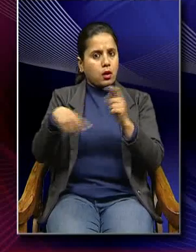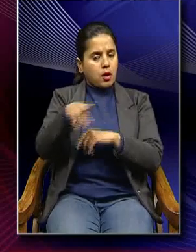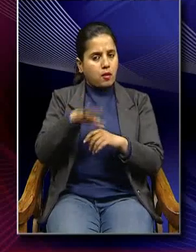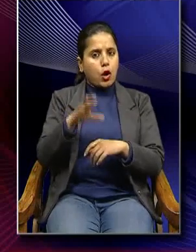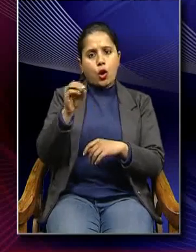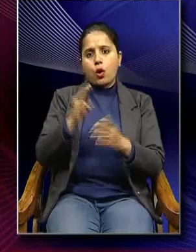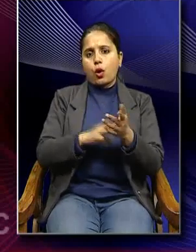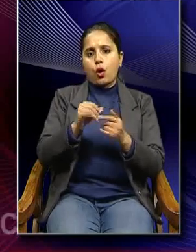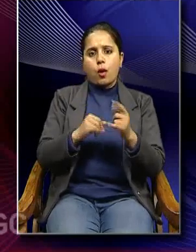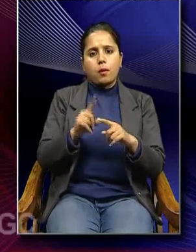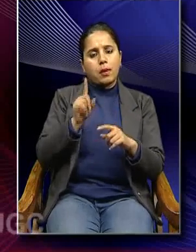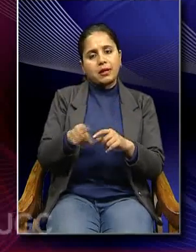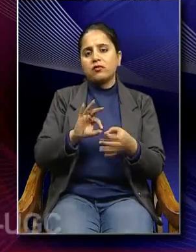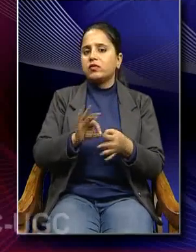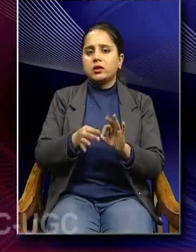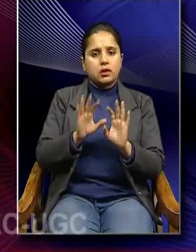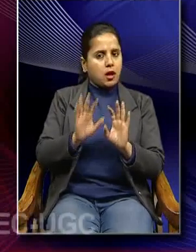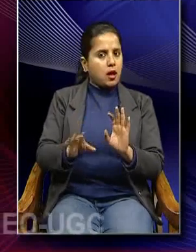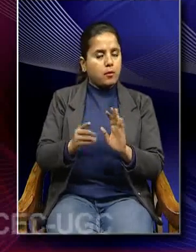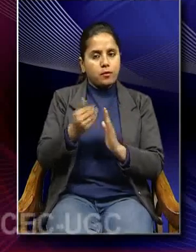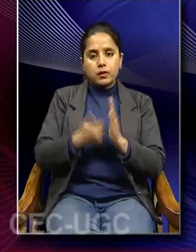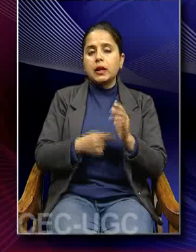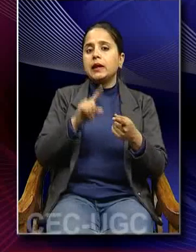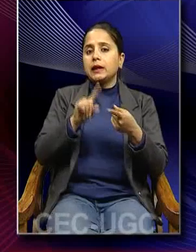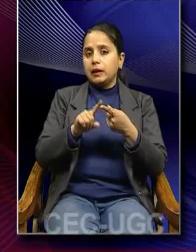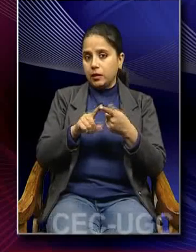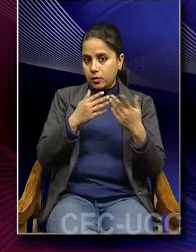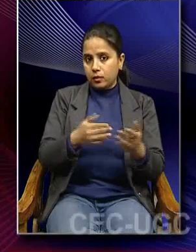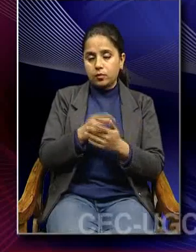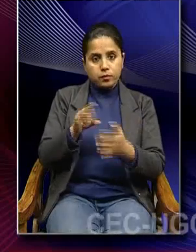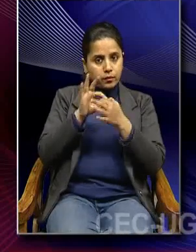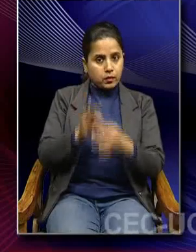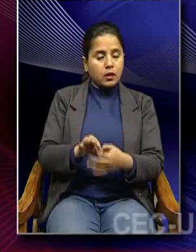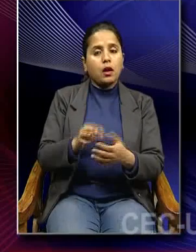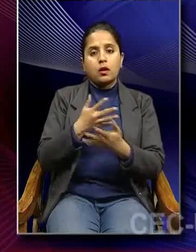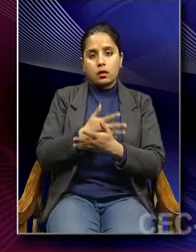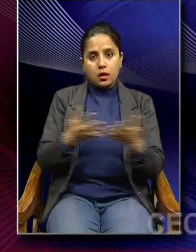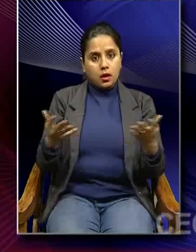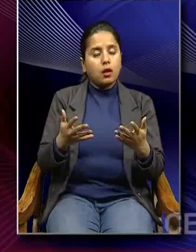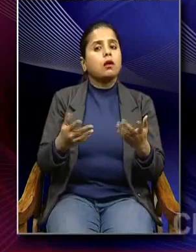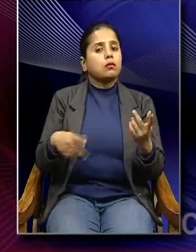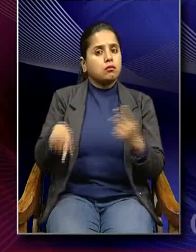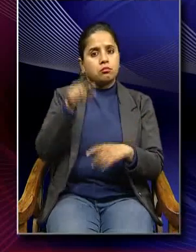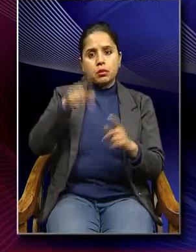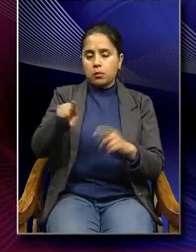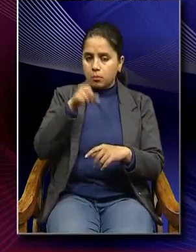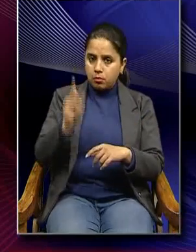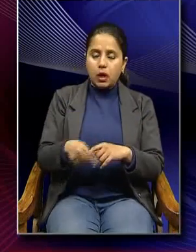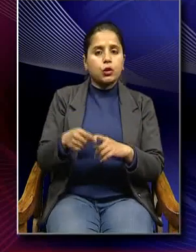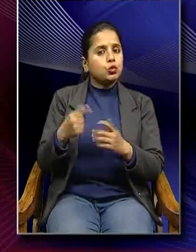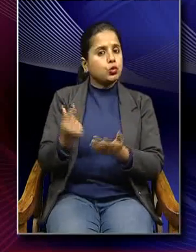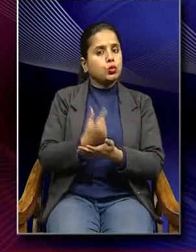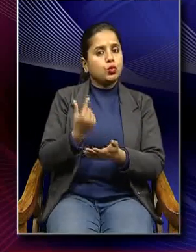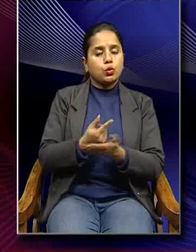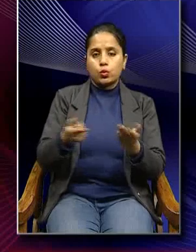the amount is fixed at E. In contrast, market goods everyone must consume the